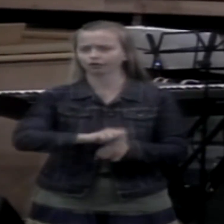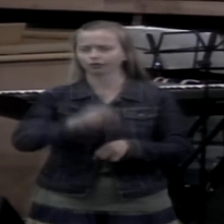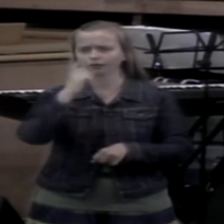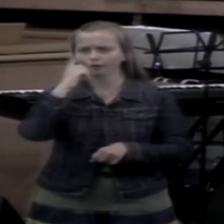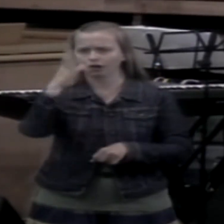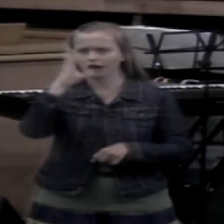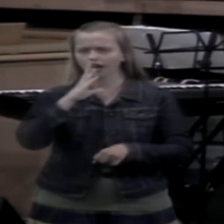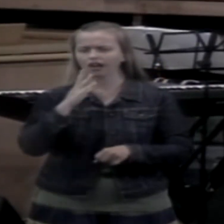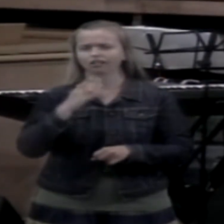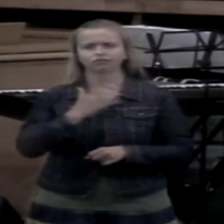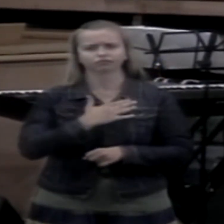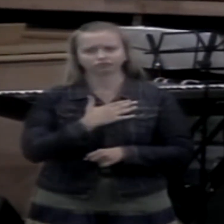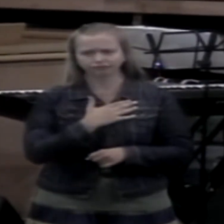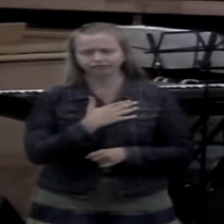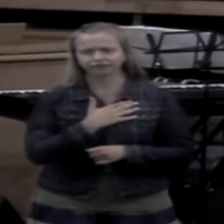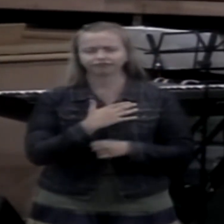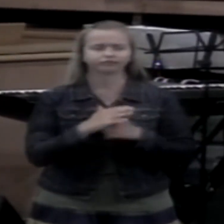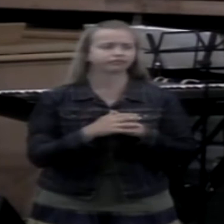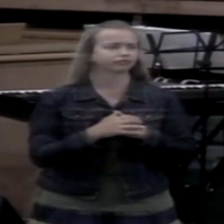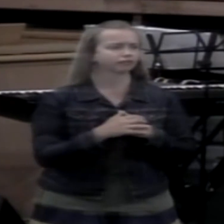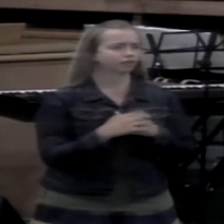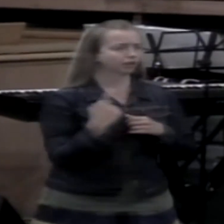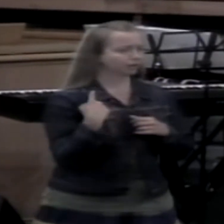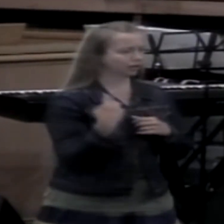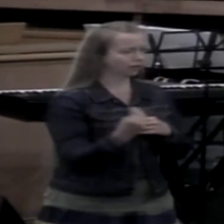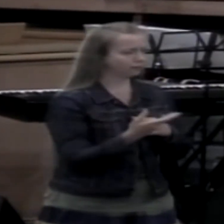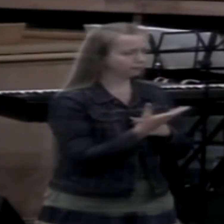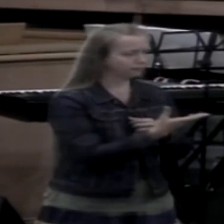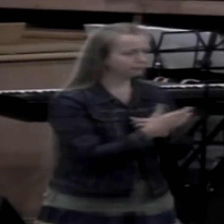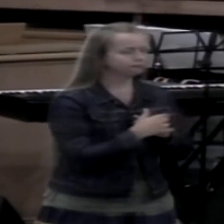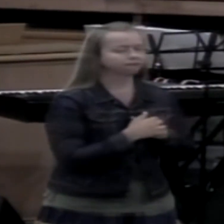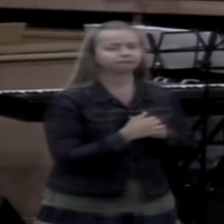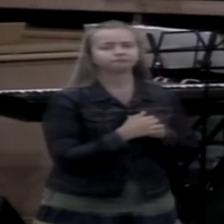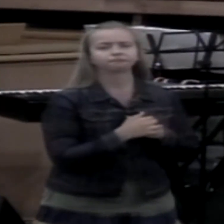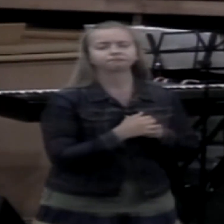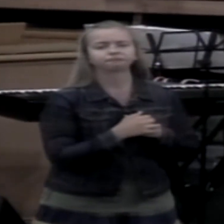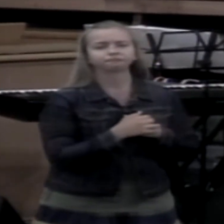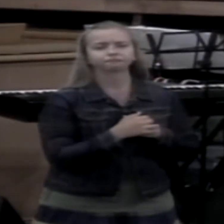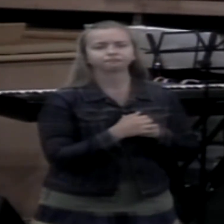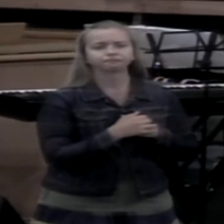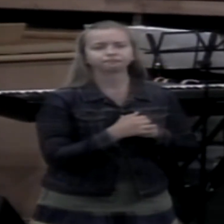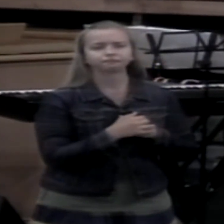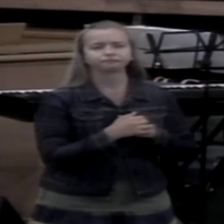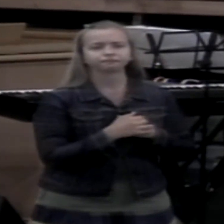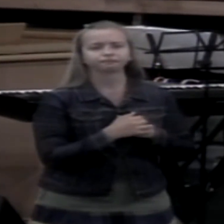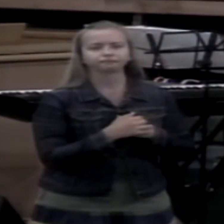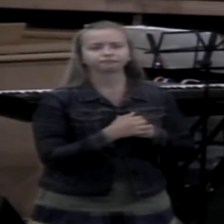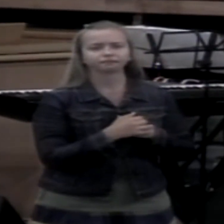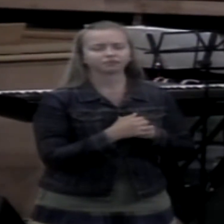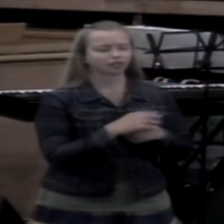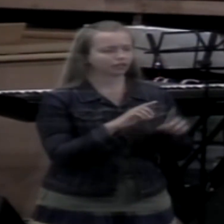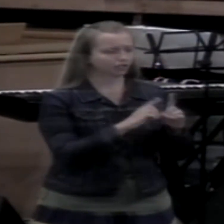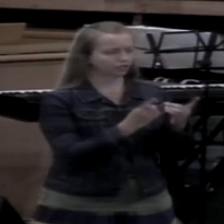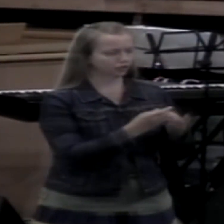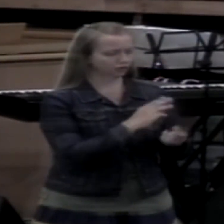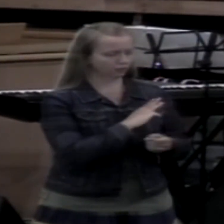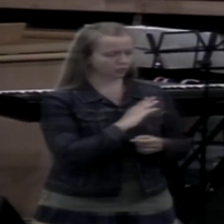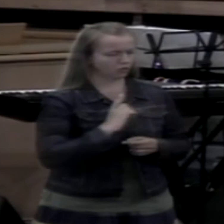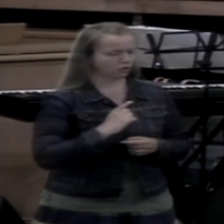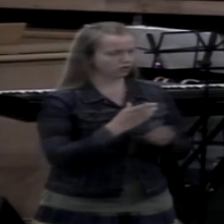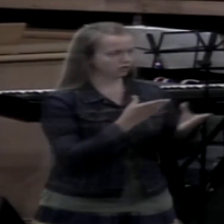Lord. And to Brother Putnam, our district superintendent and our district board, we want you to